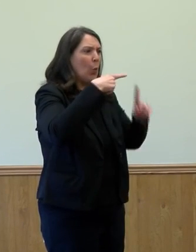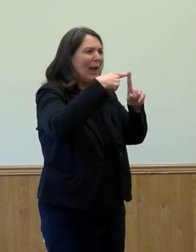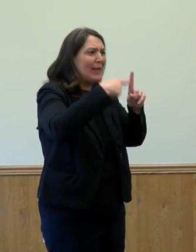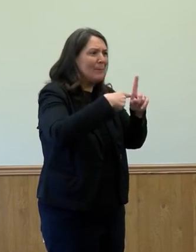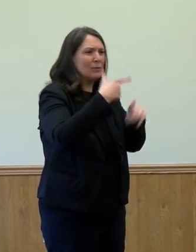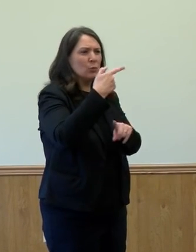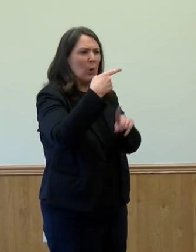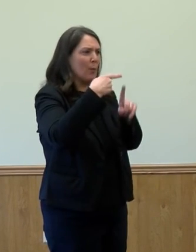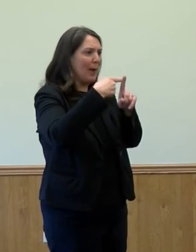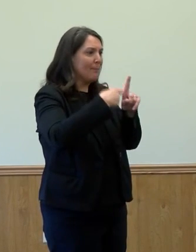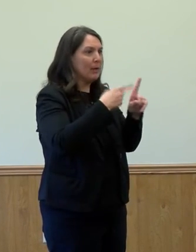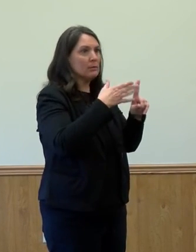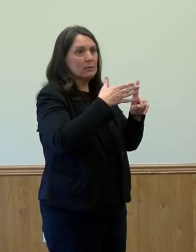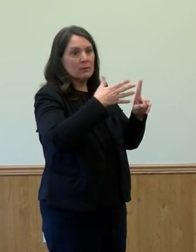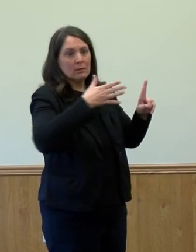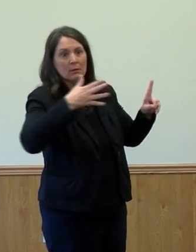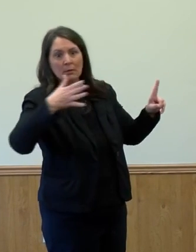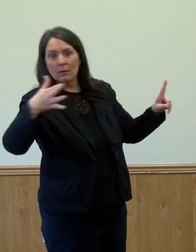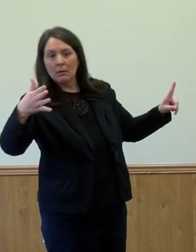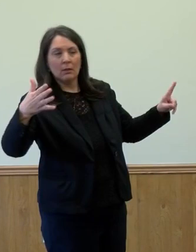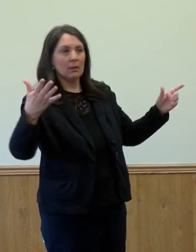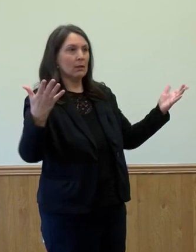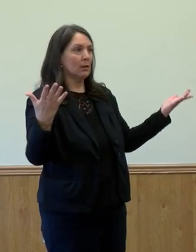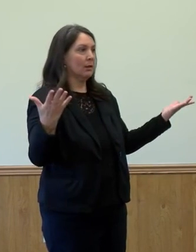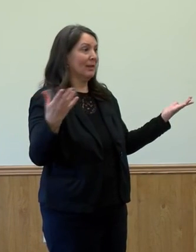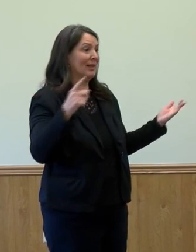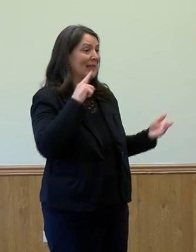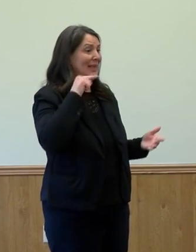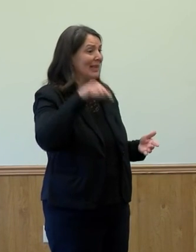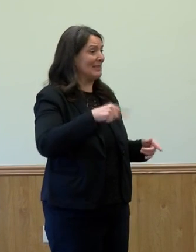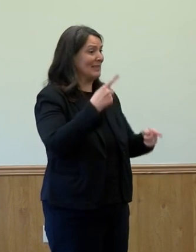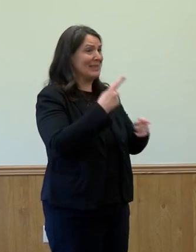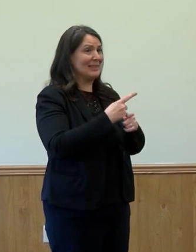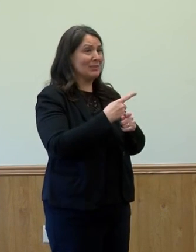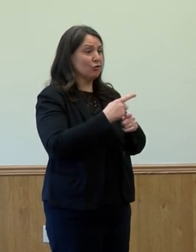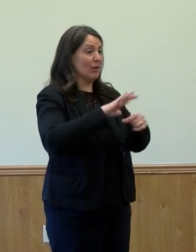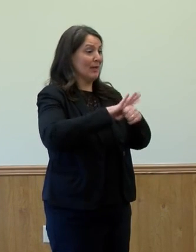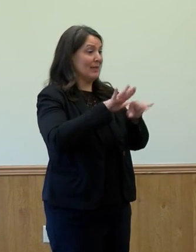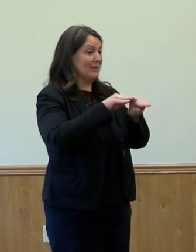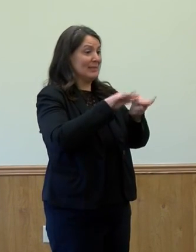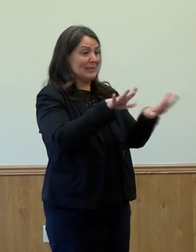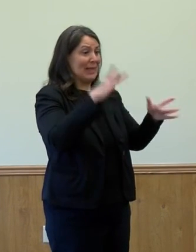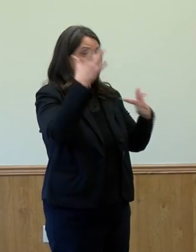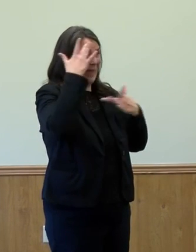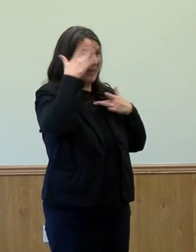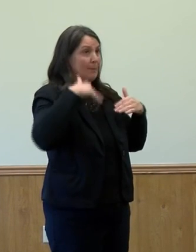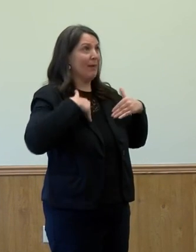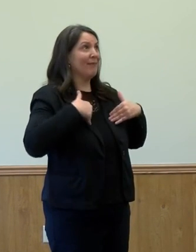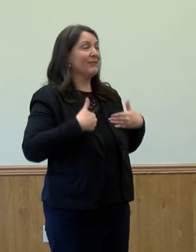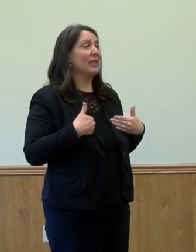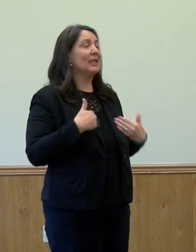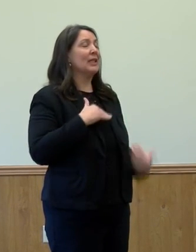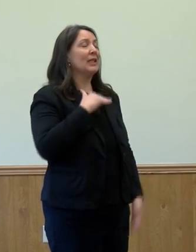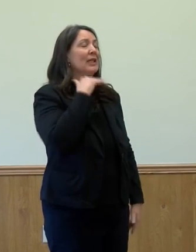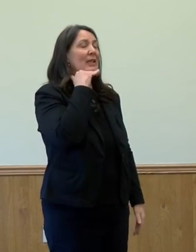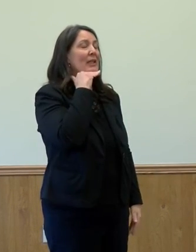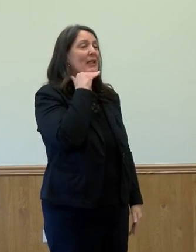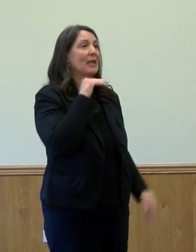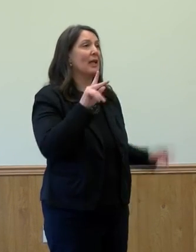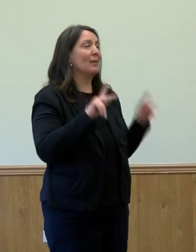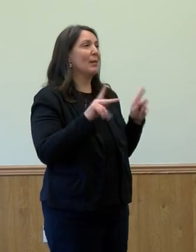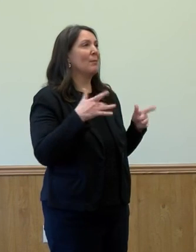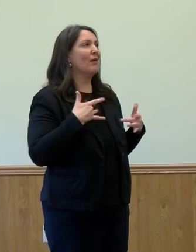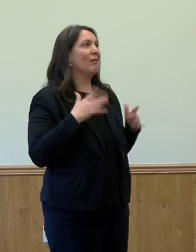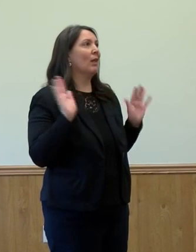mean, how much of it has just overall pandemic fatigue contributed to possibly the spike in cases with people being less